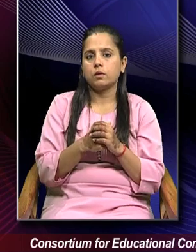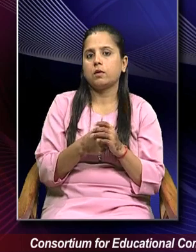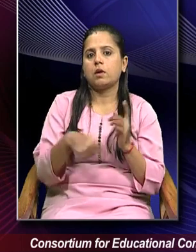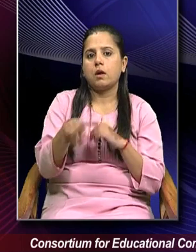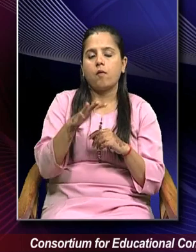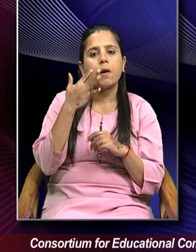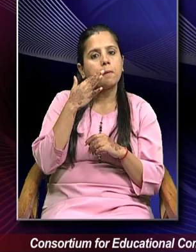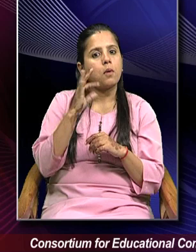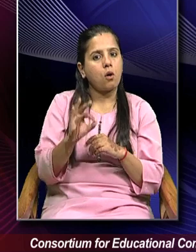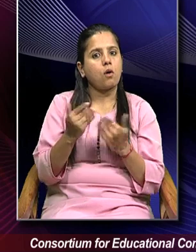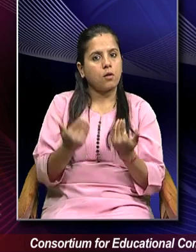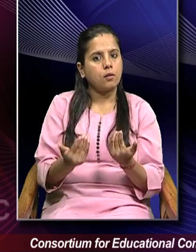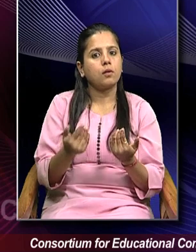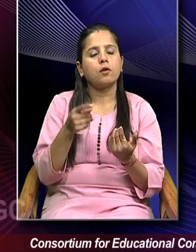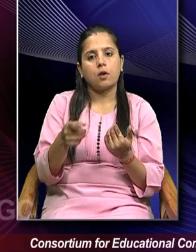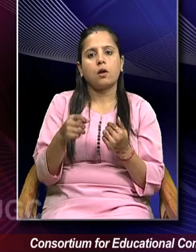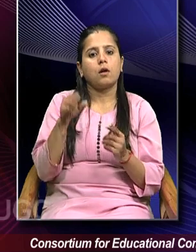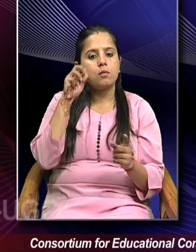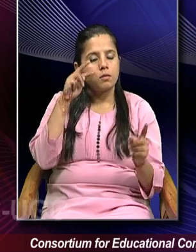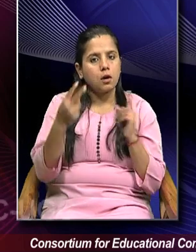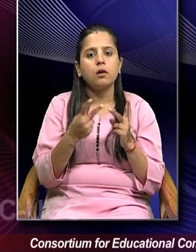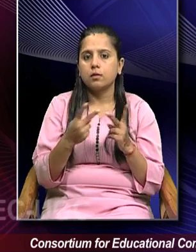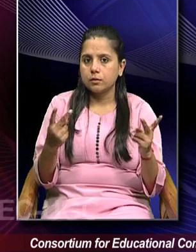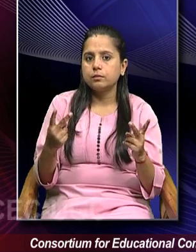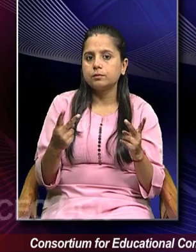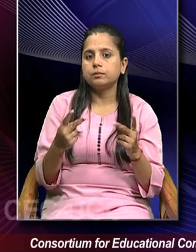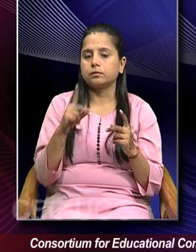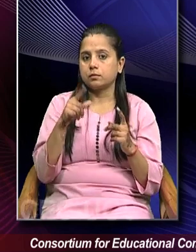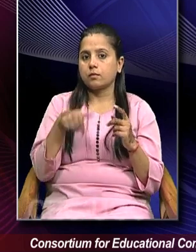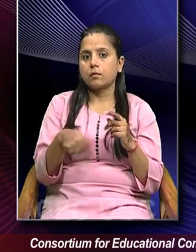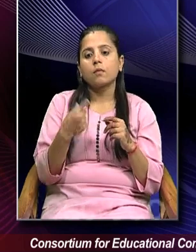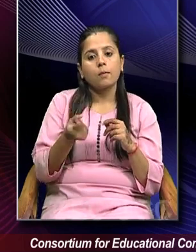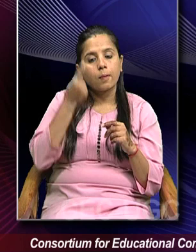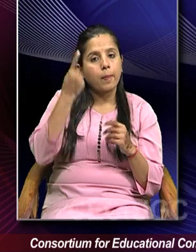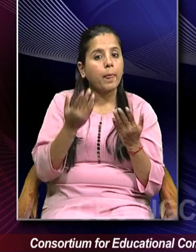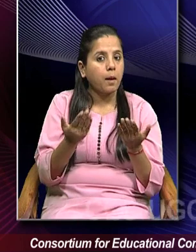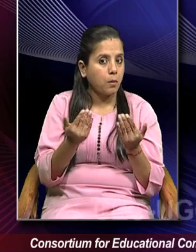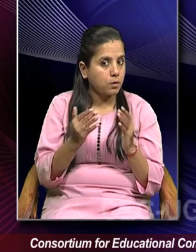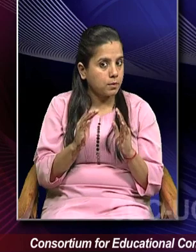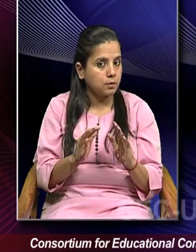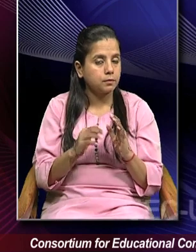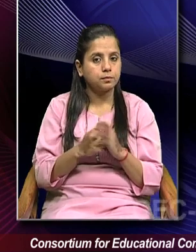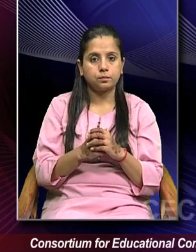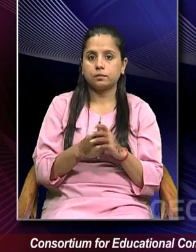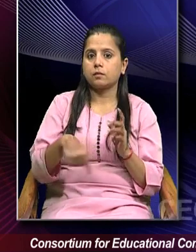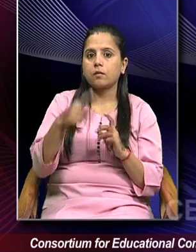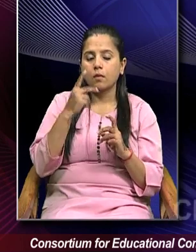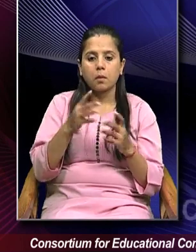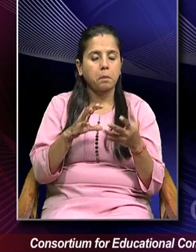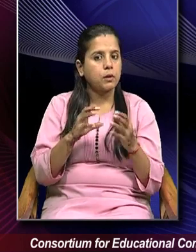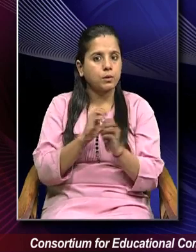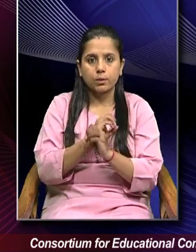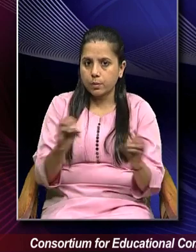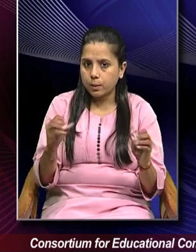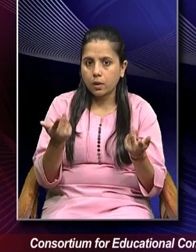been important from that perspective. And when we tend to understand it, we find that there was no machinery